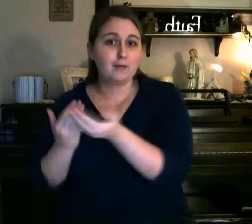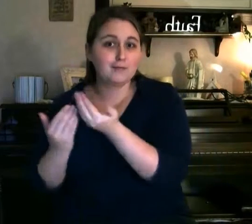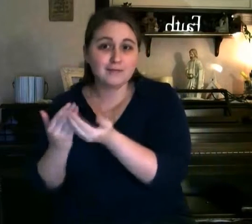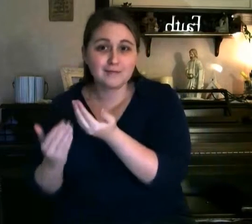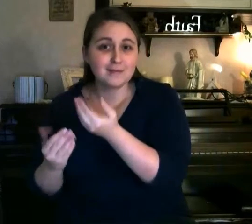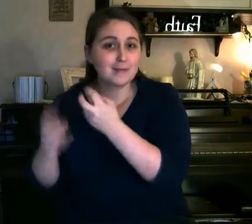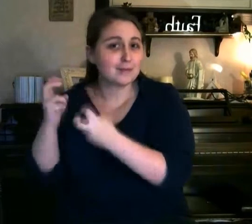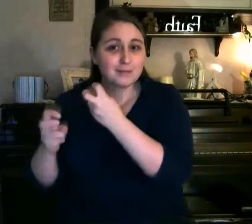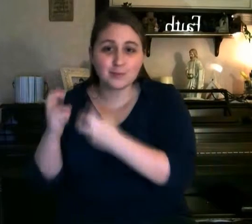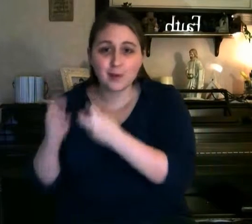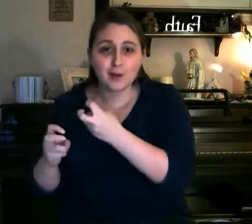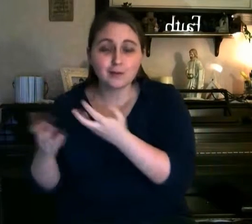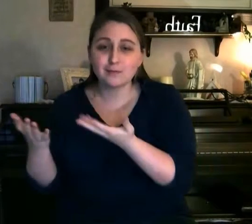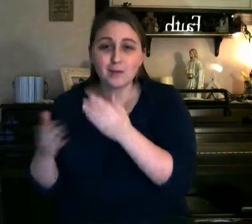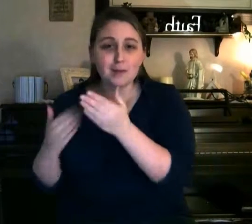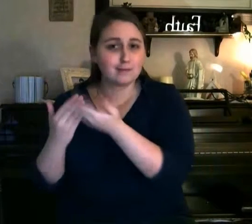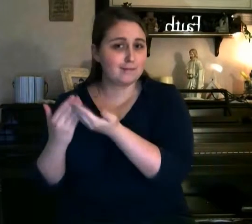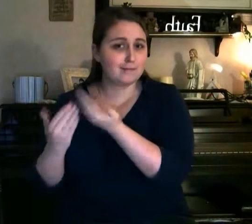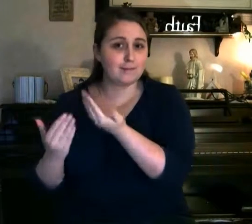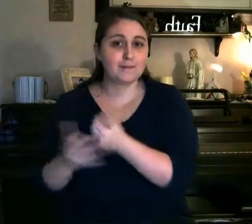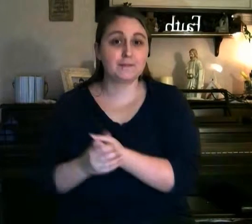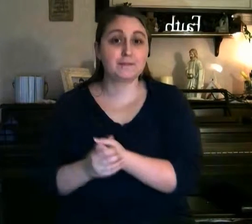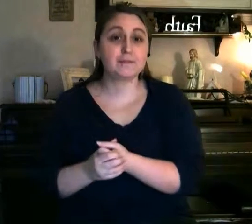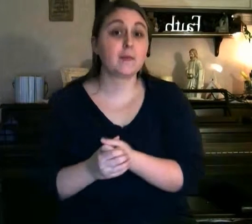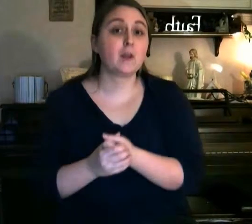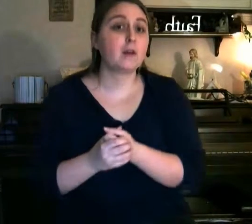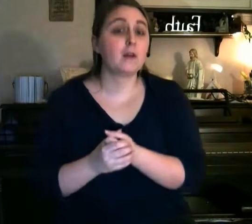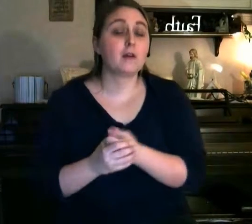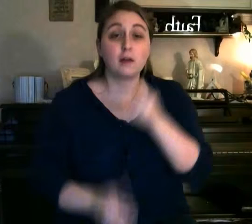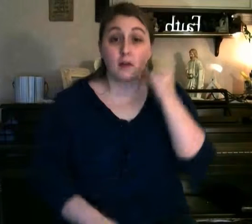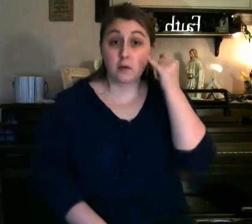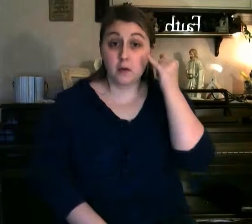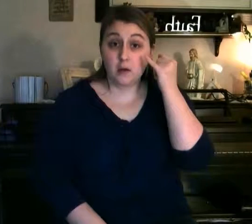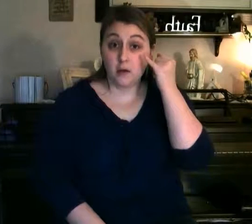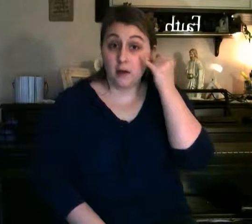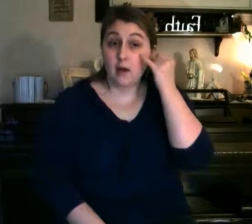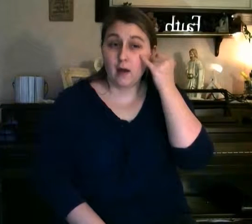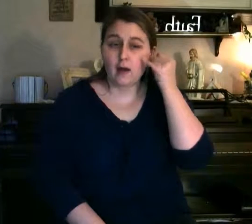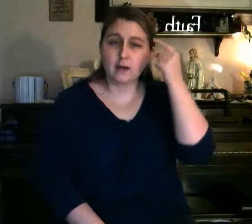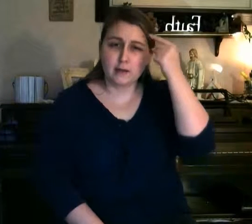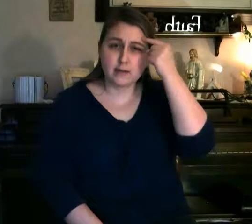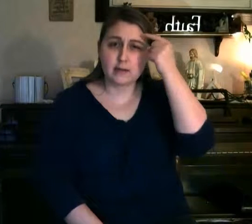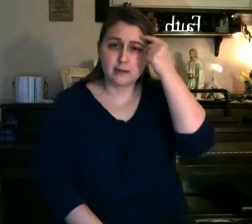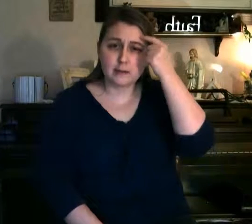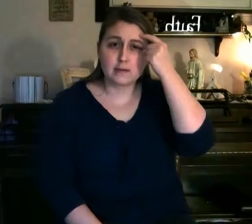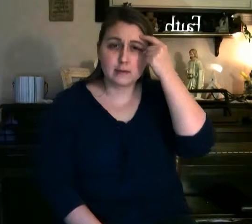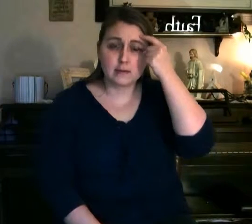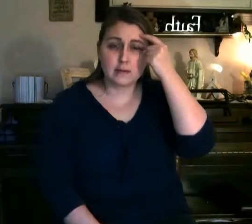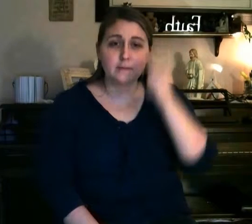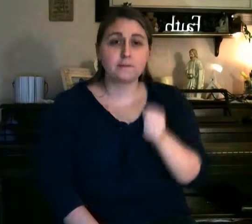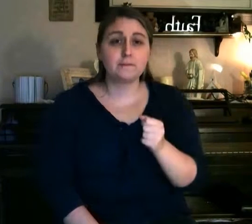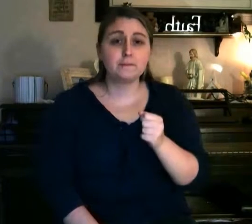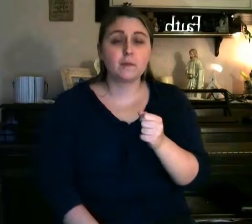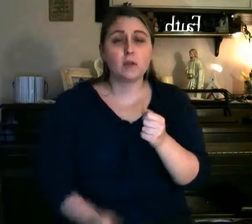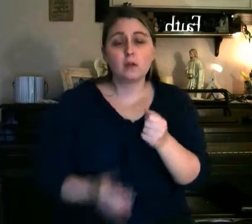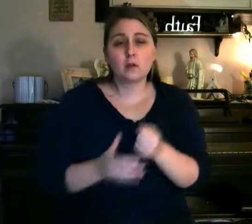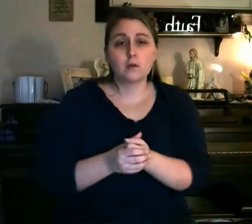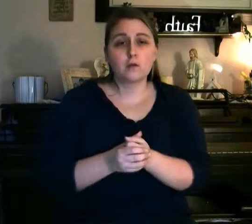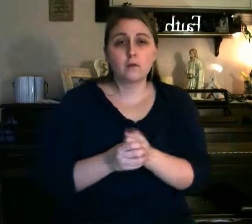because you're going to learn it so fast. So anyway, I think you have an idea. If you don't know the answer to any of the addition